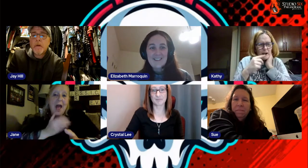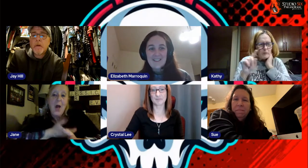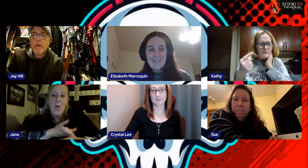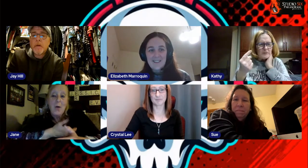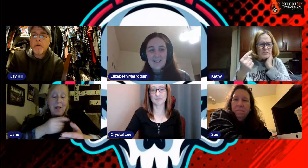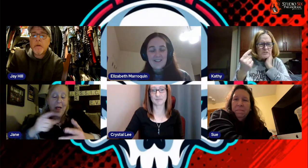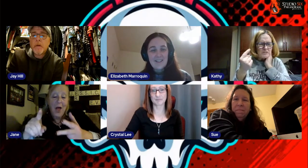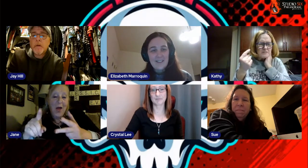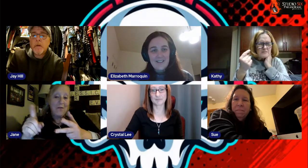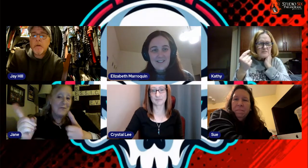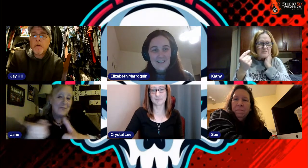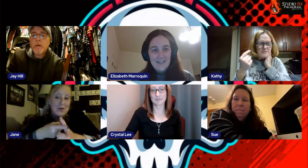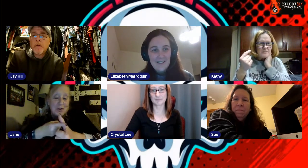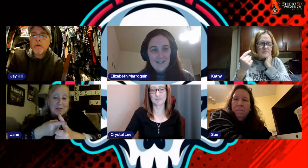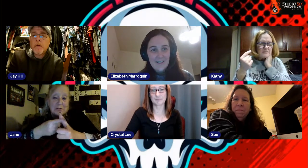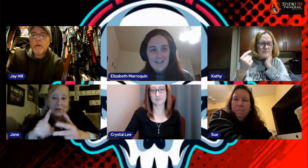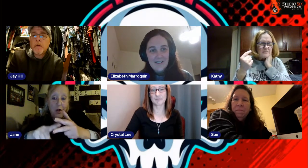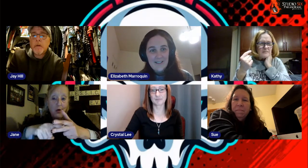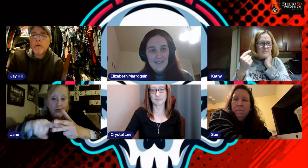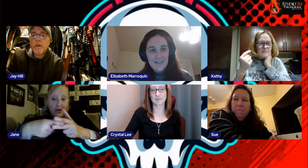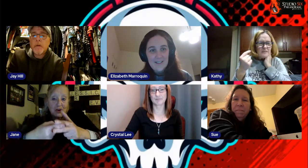James and our first